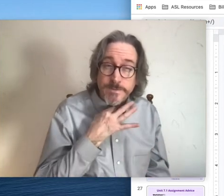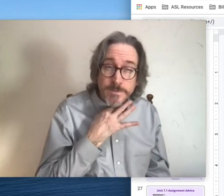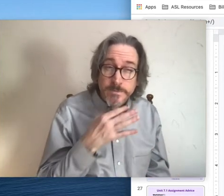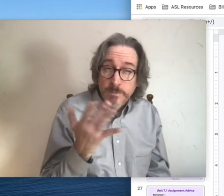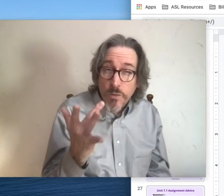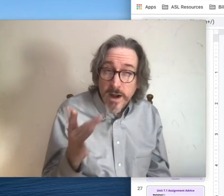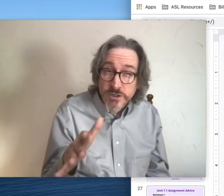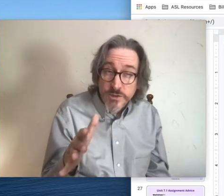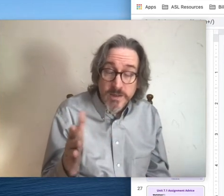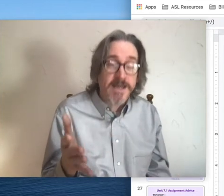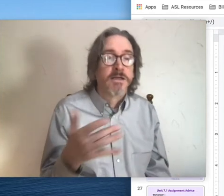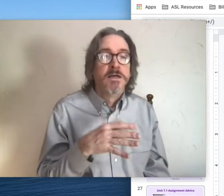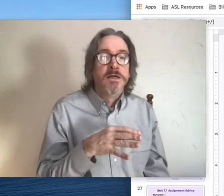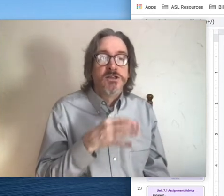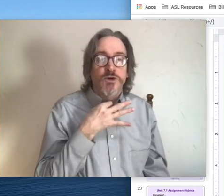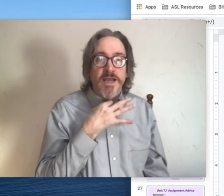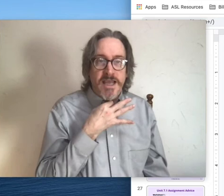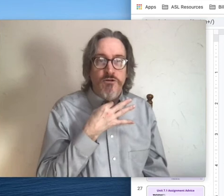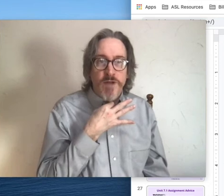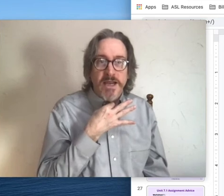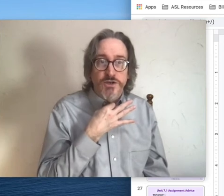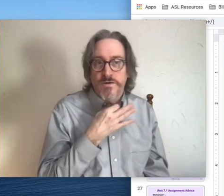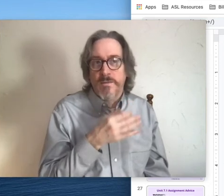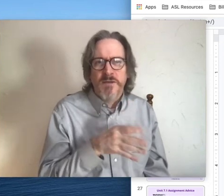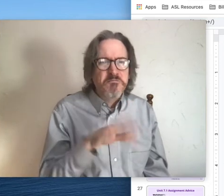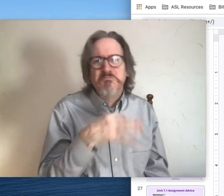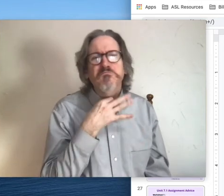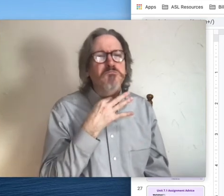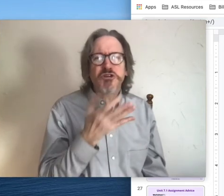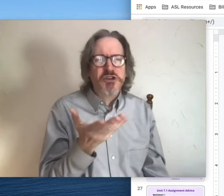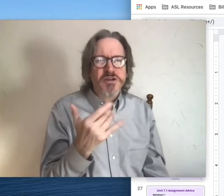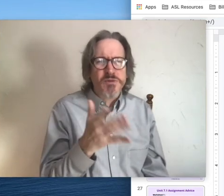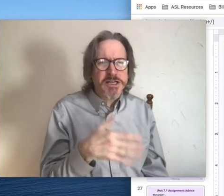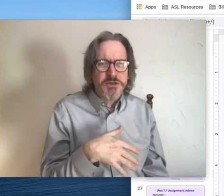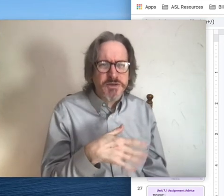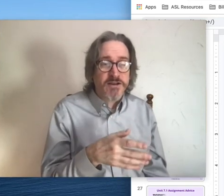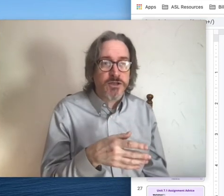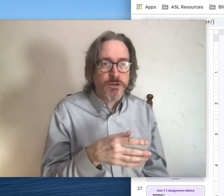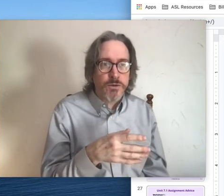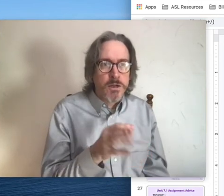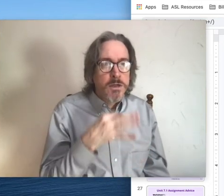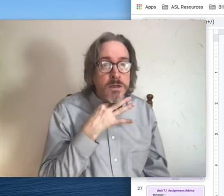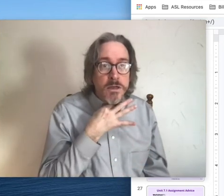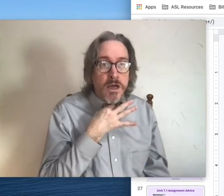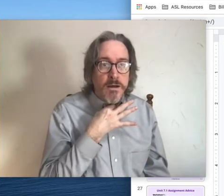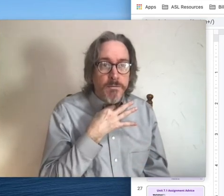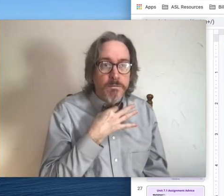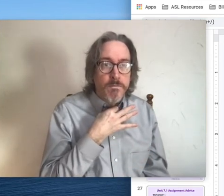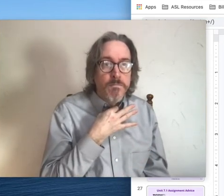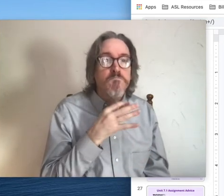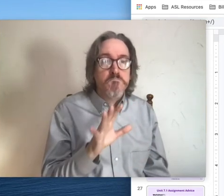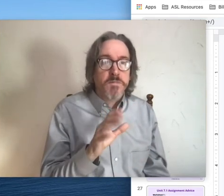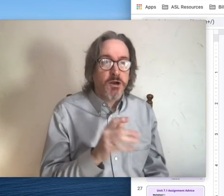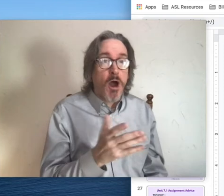question. Why'd you do that? So it can range from just curious, why'd you do that, to